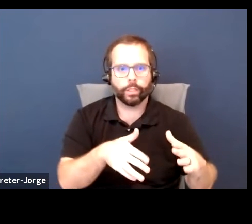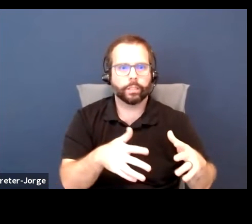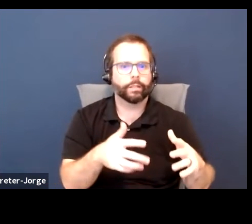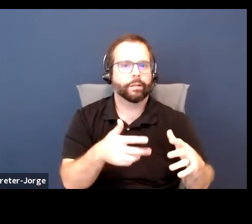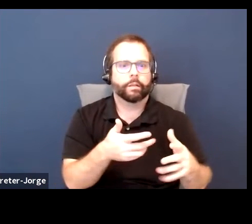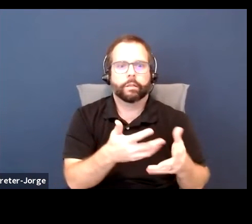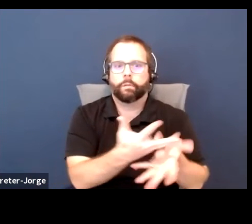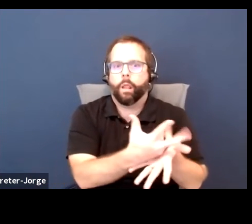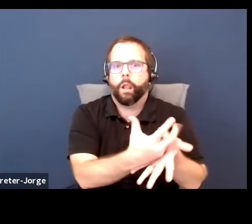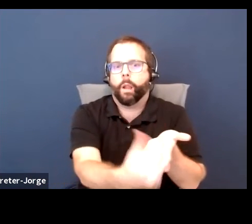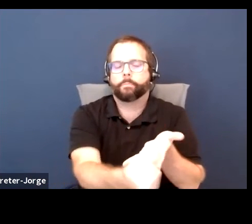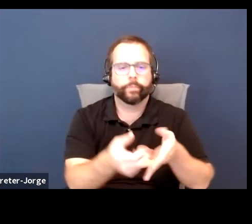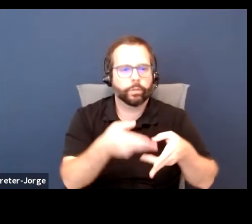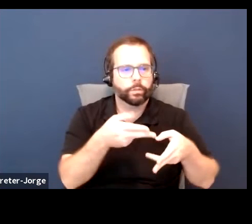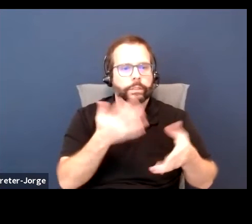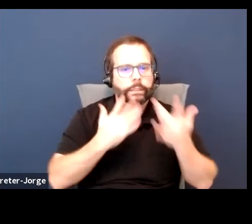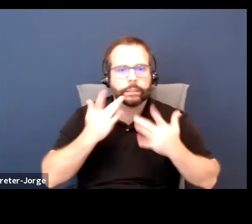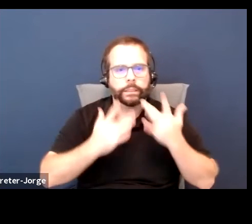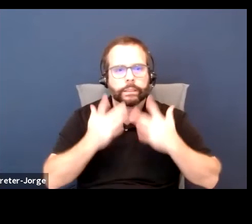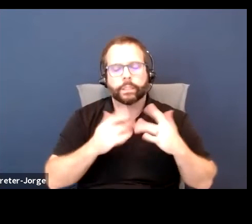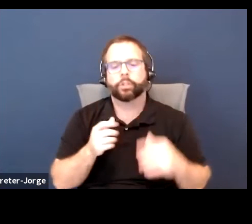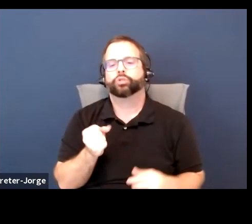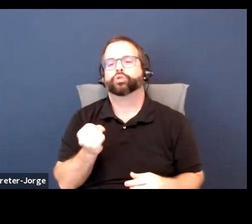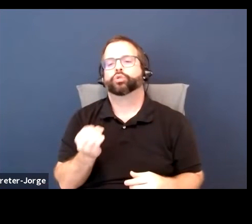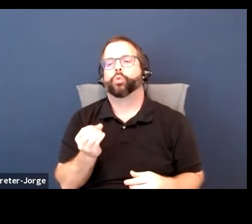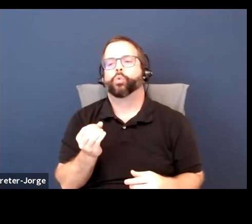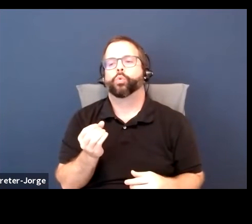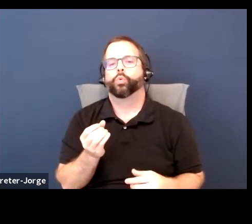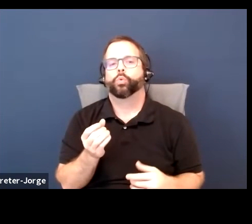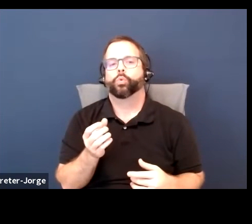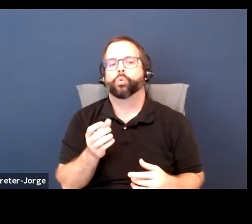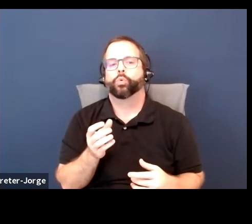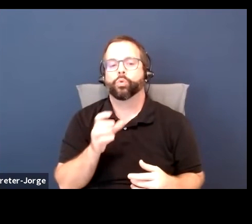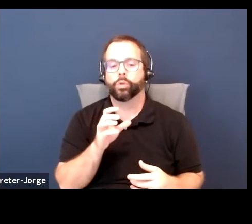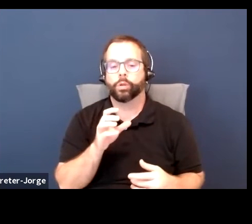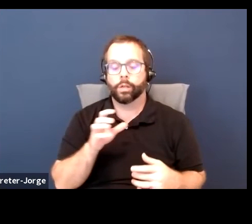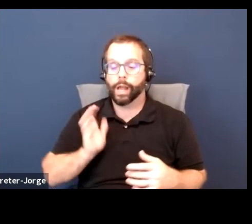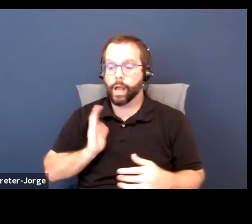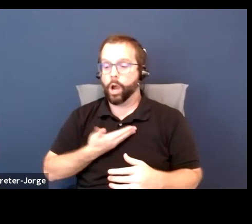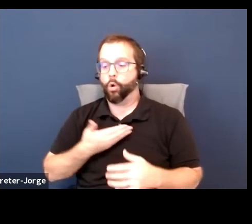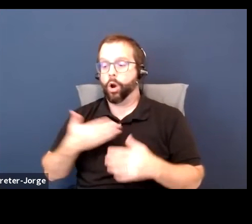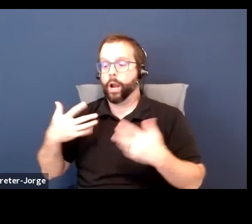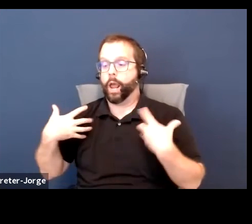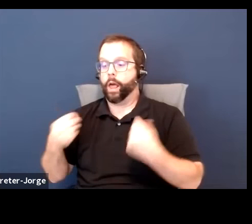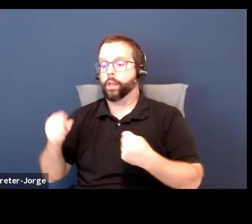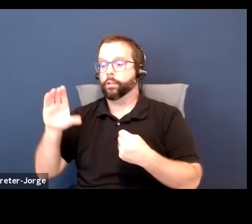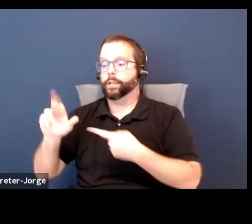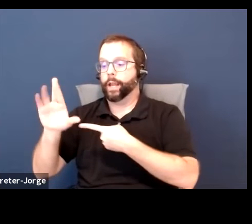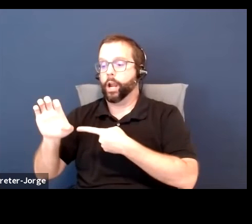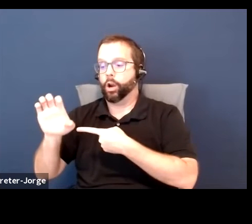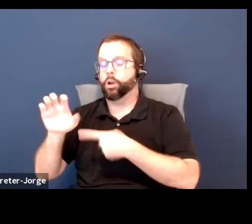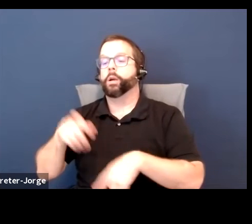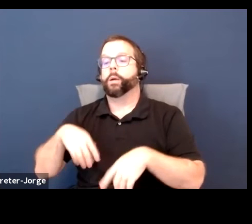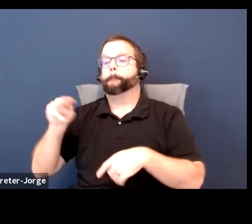that. So how does that really fit into this whole framework of healthcare and Medicaid managed